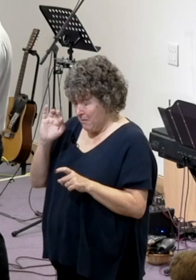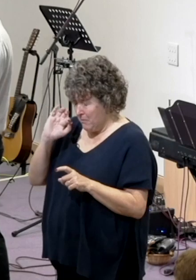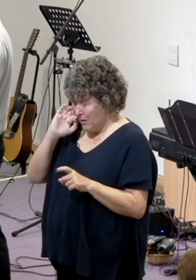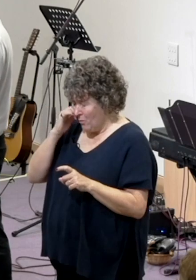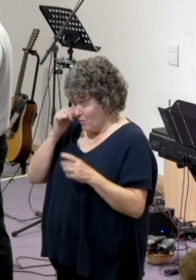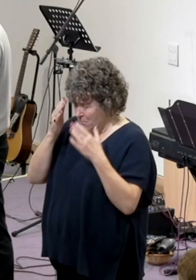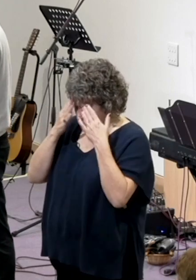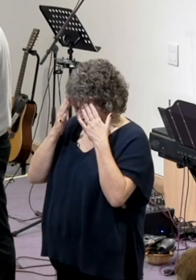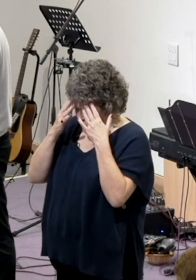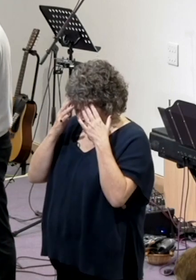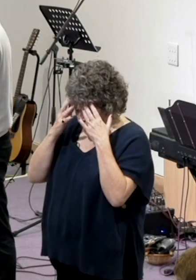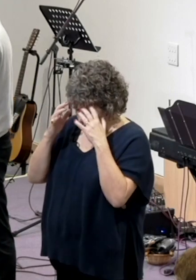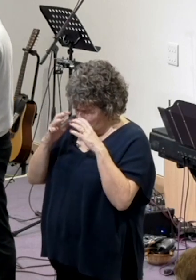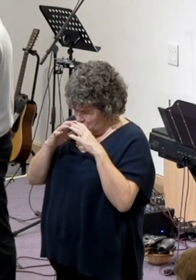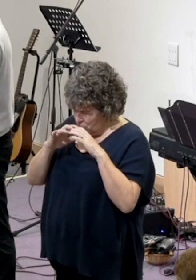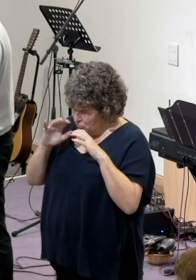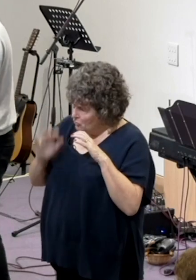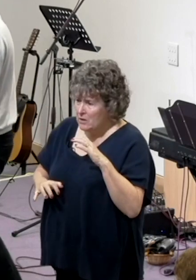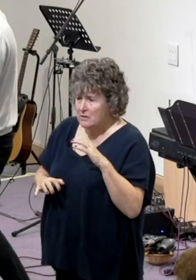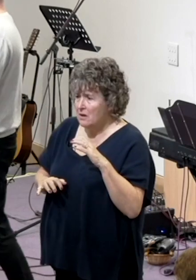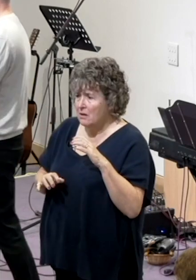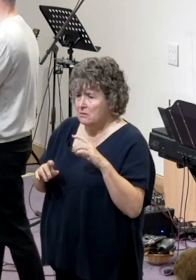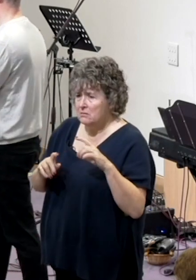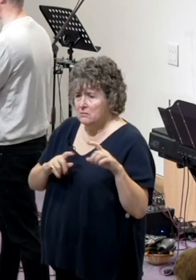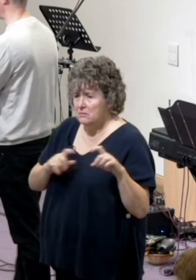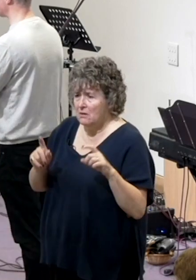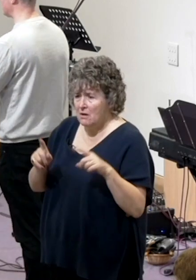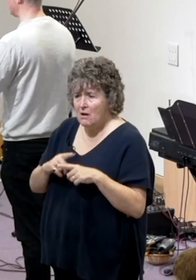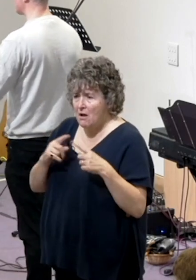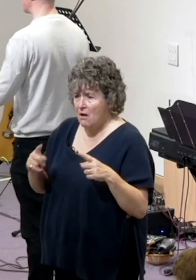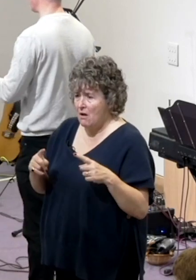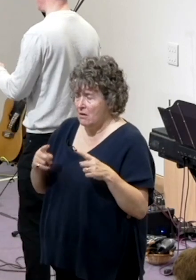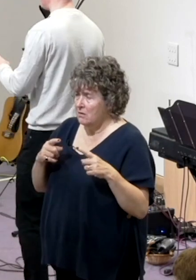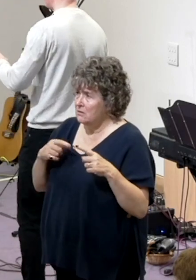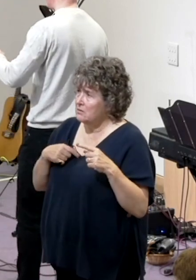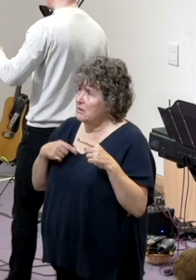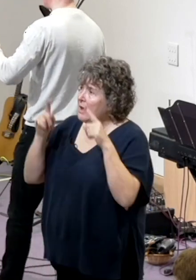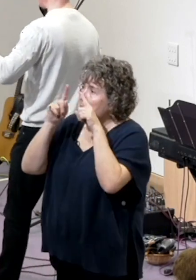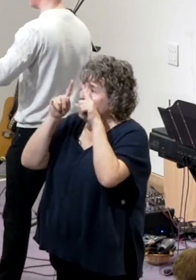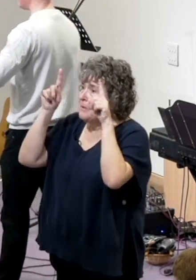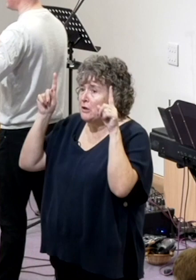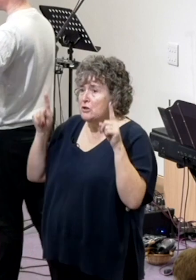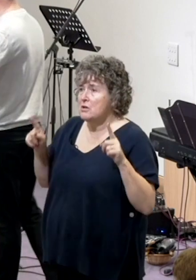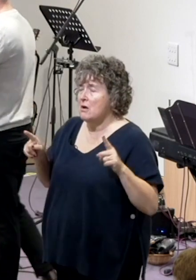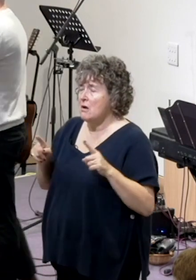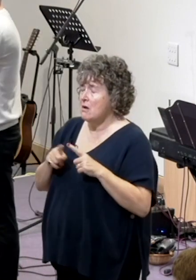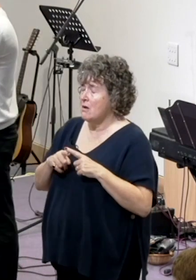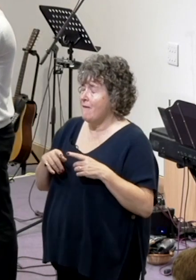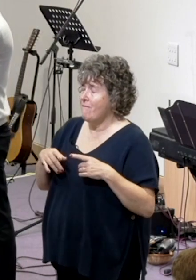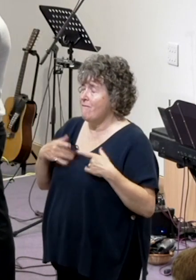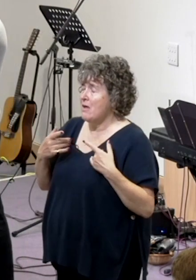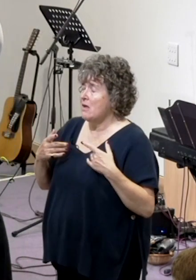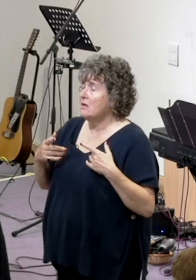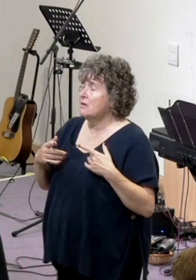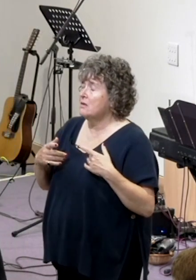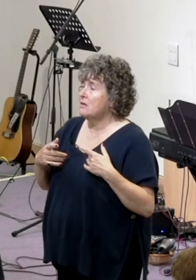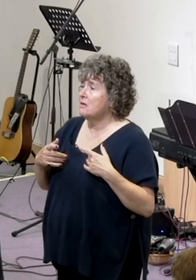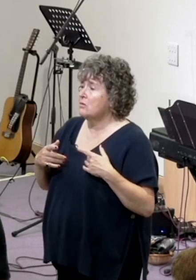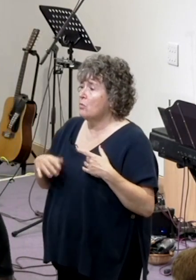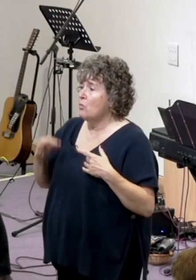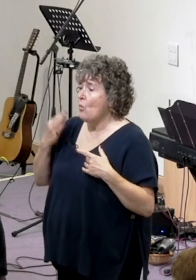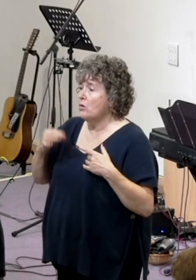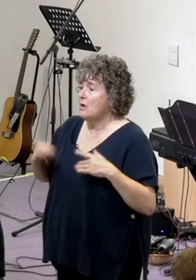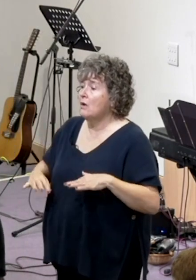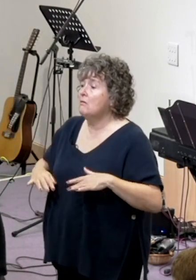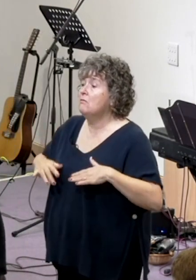I can carry on living like this. And they even had a picture, and they described it as being up to their neck in flood